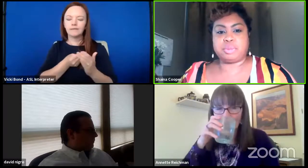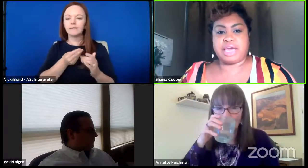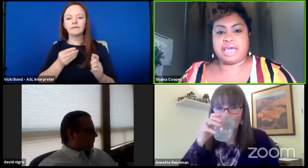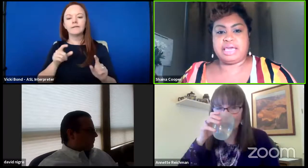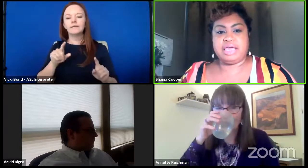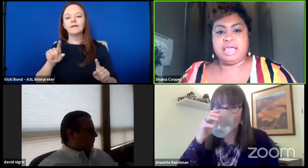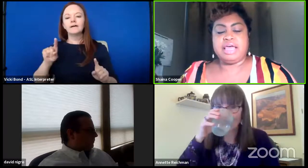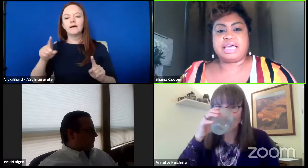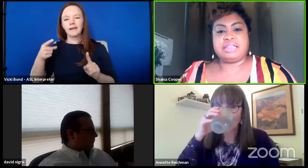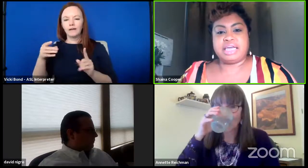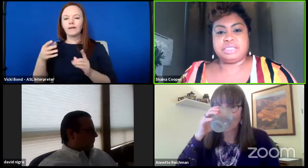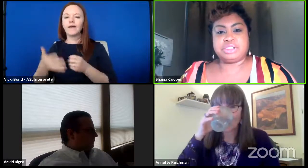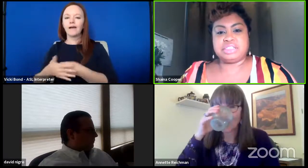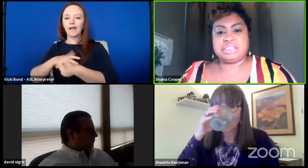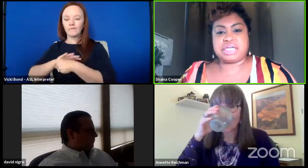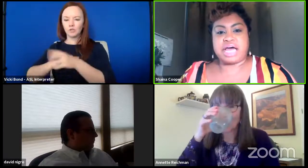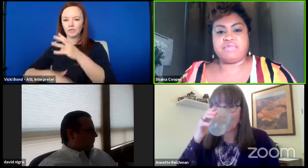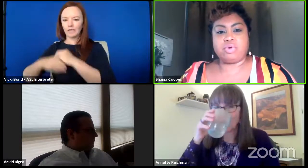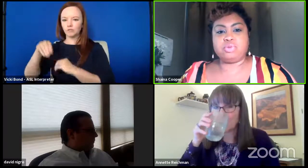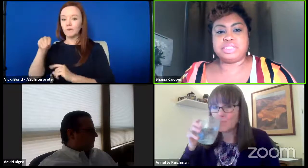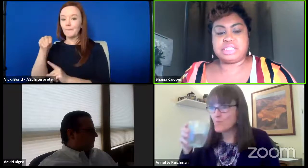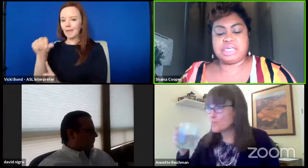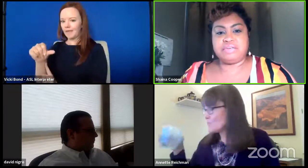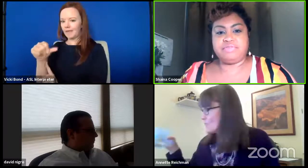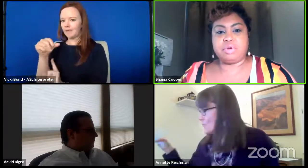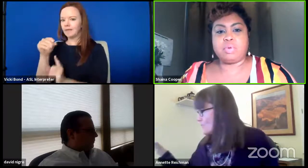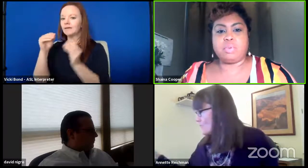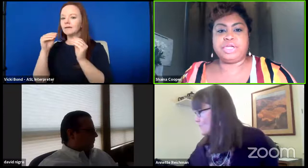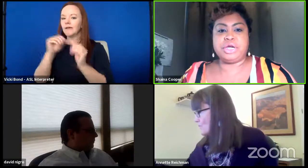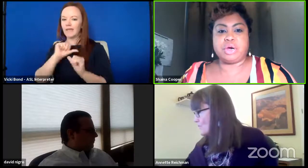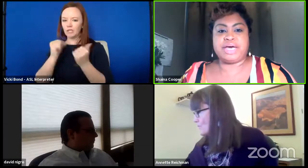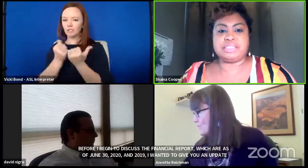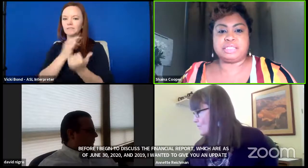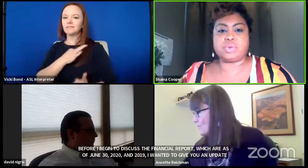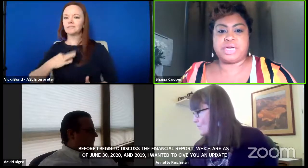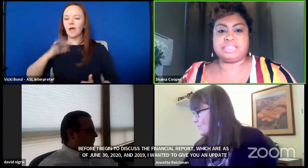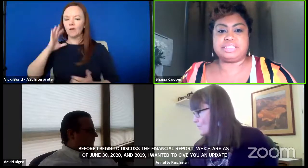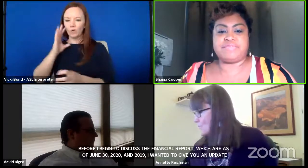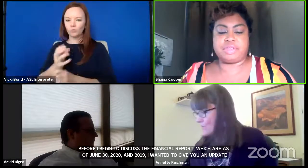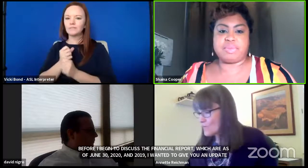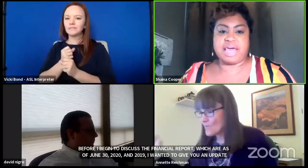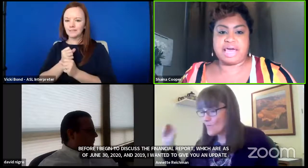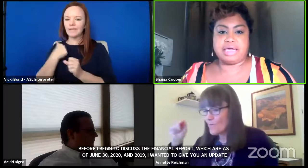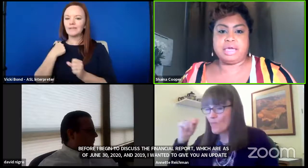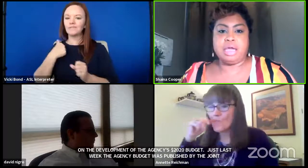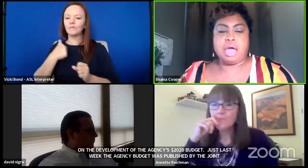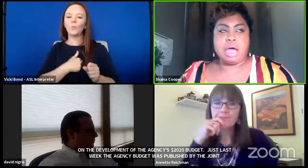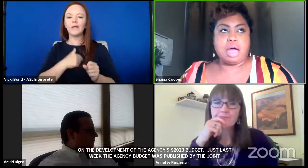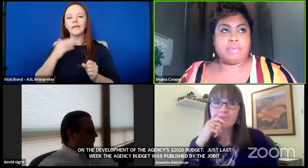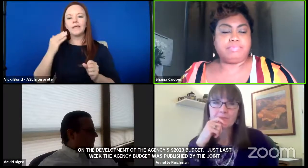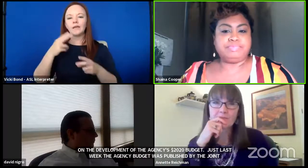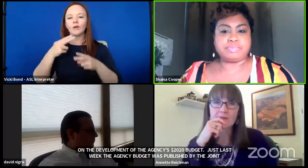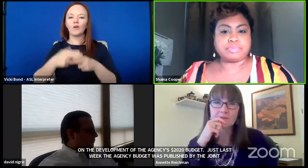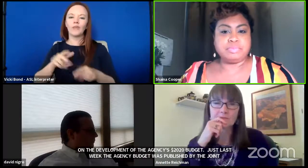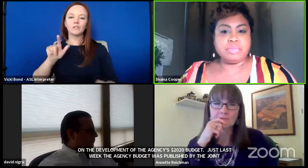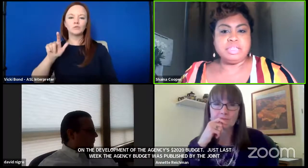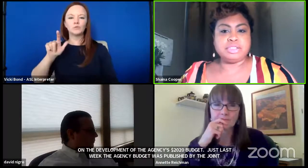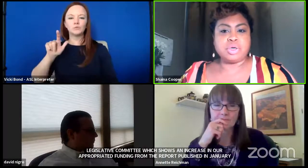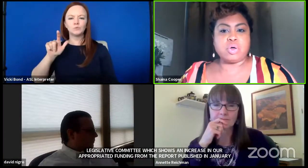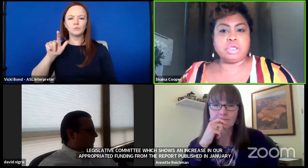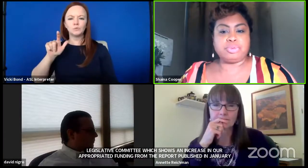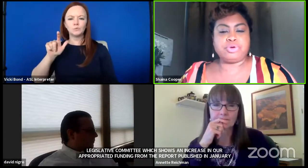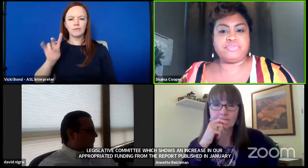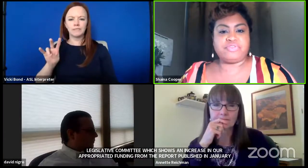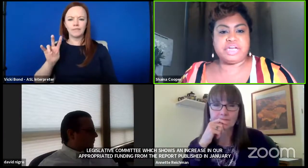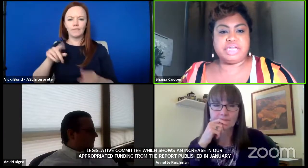the extra pay that the agency staff will receive, what we know as the 27th pay.